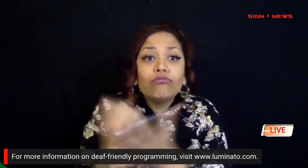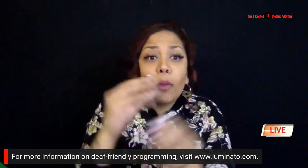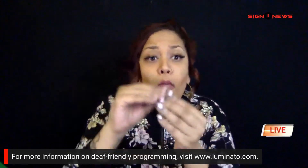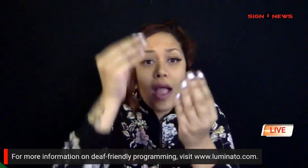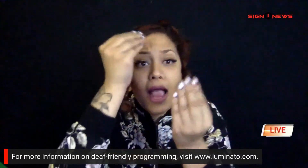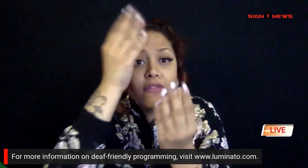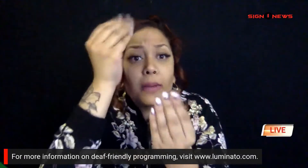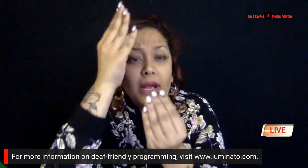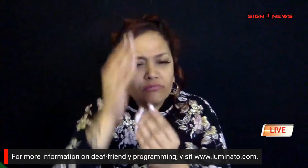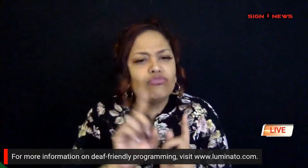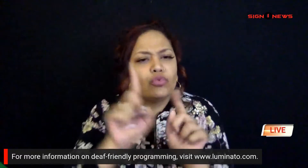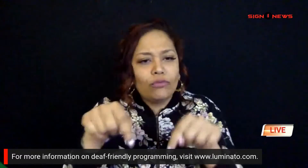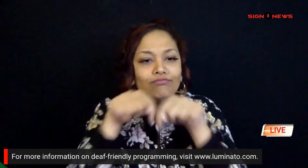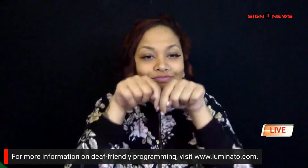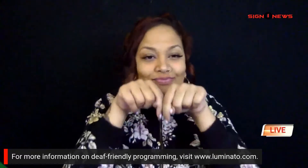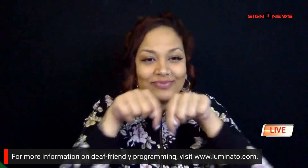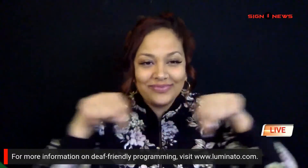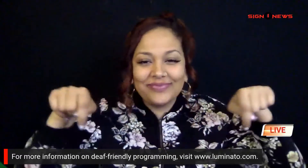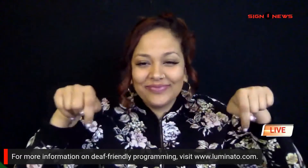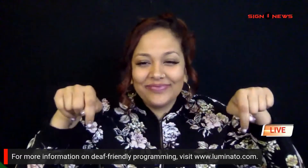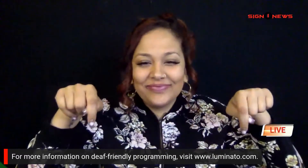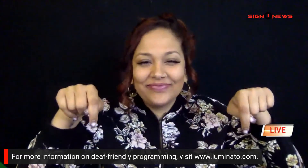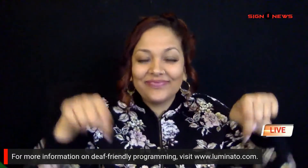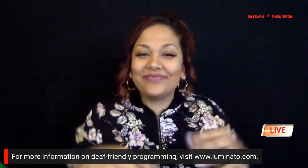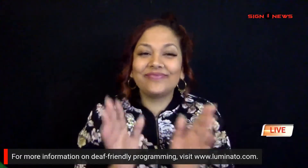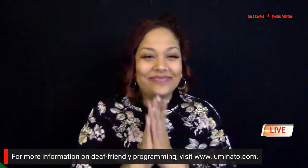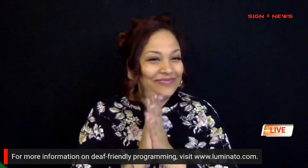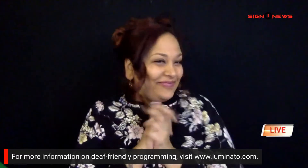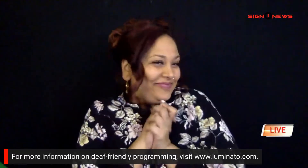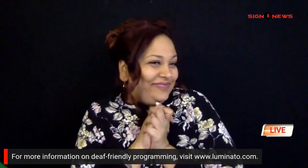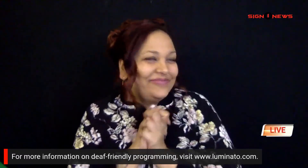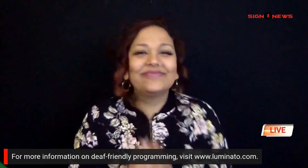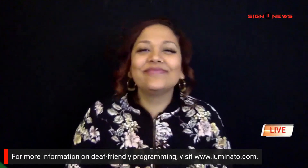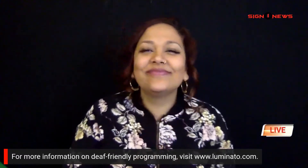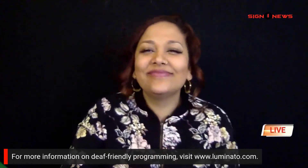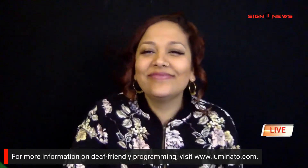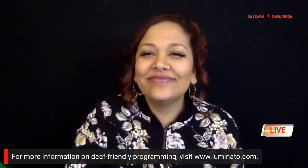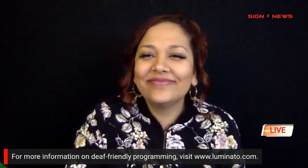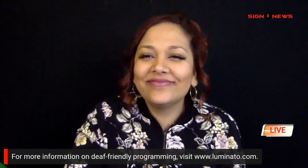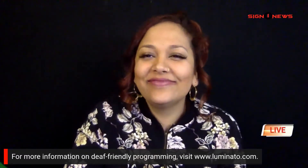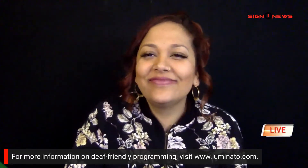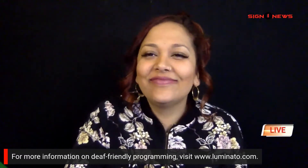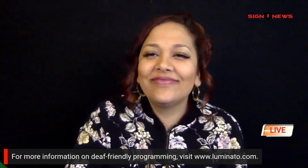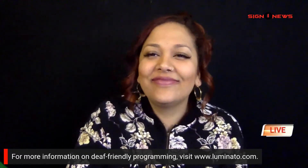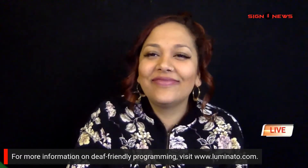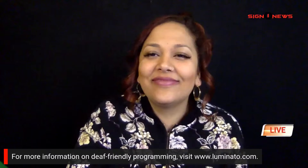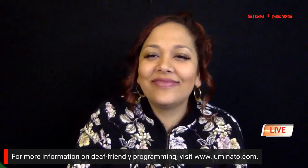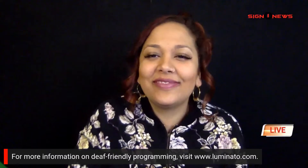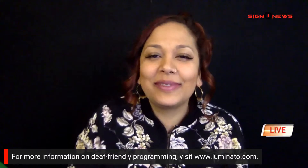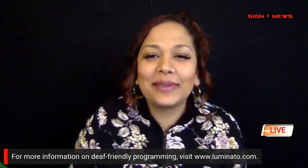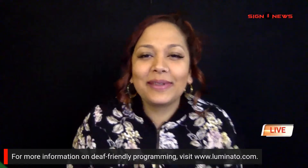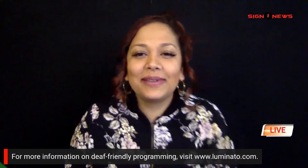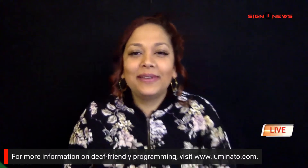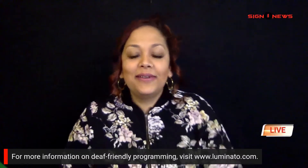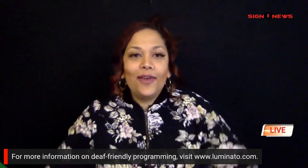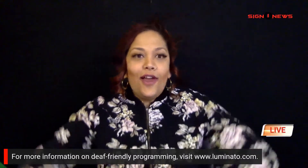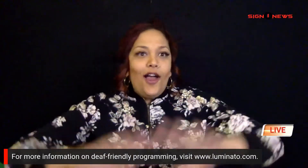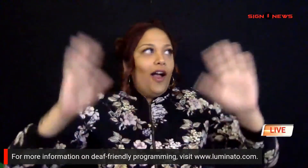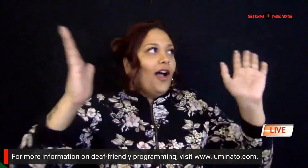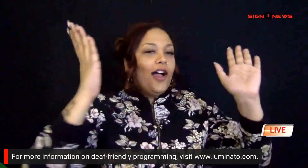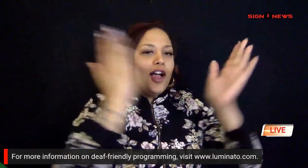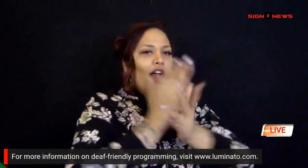From Luminato Festival Toronto this June, including a docuseries featuring deaf artist Peter Asawuhu